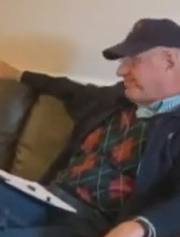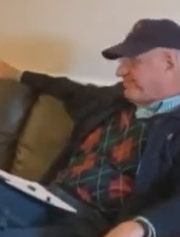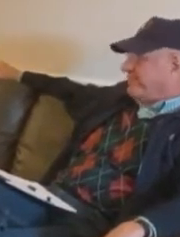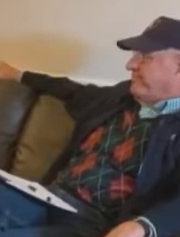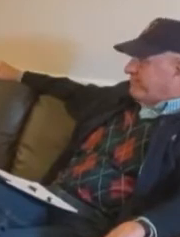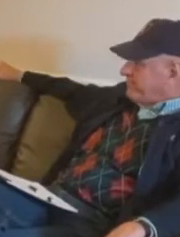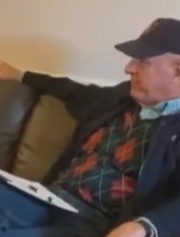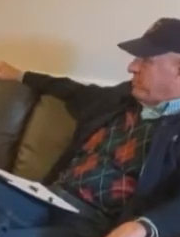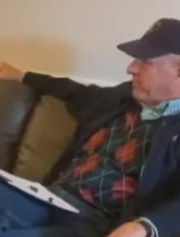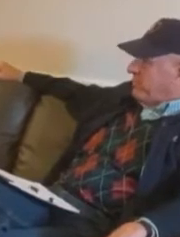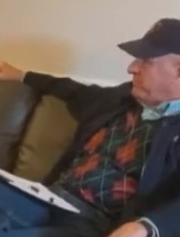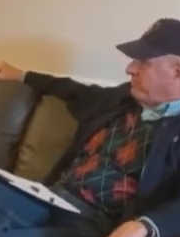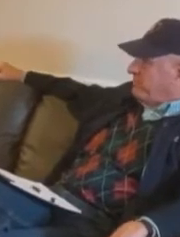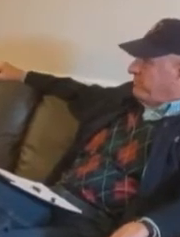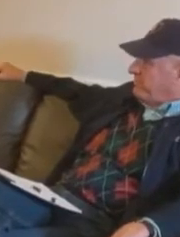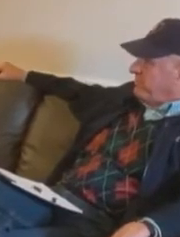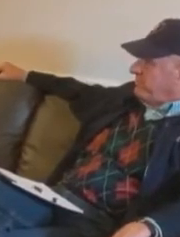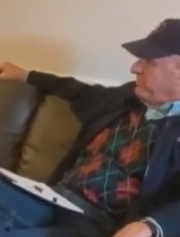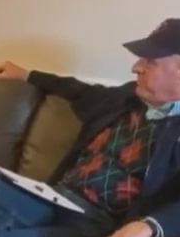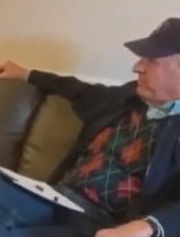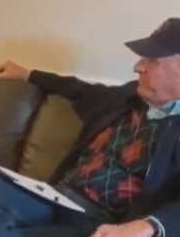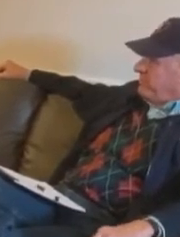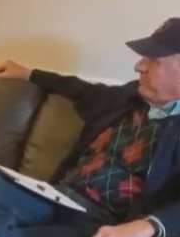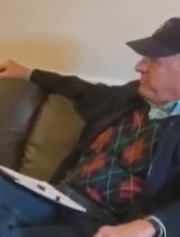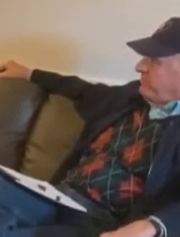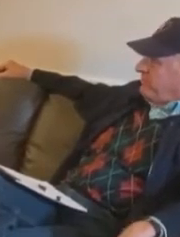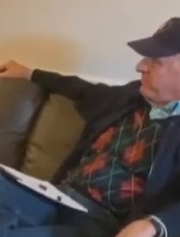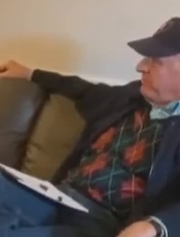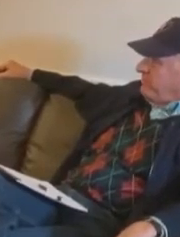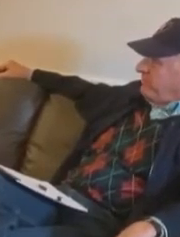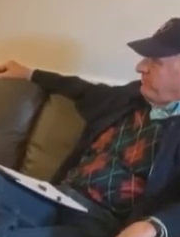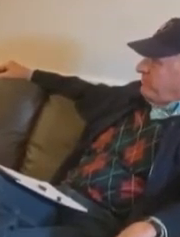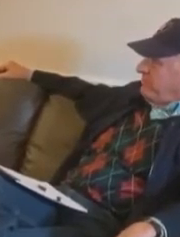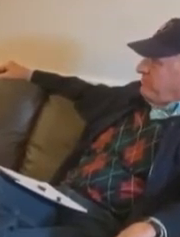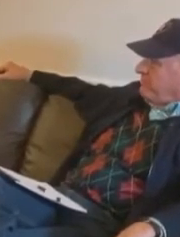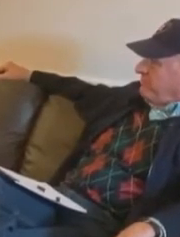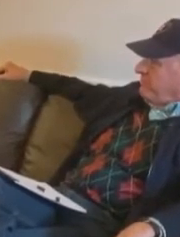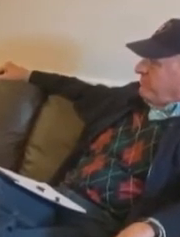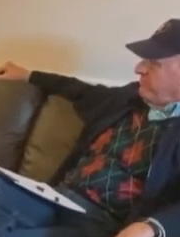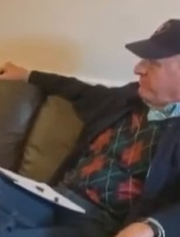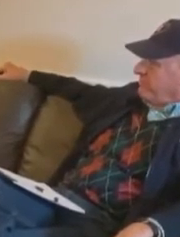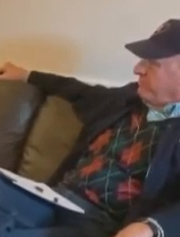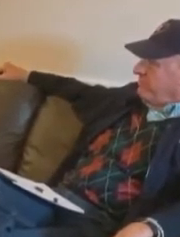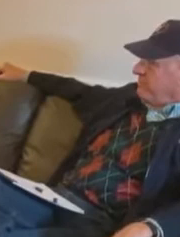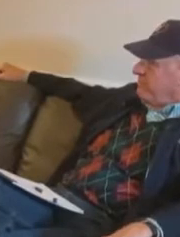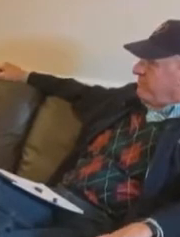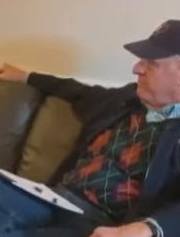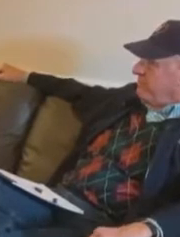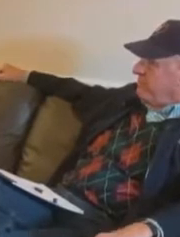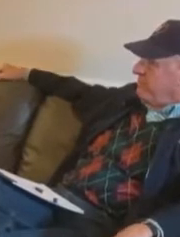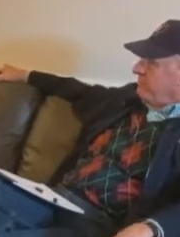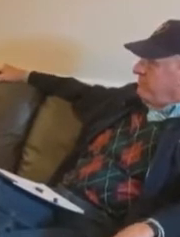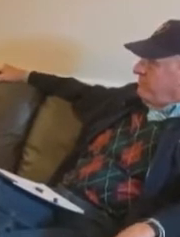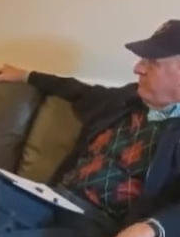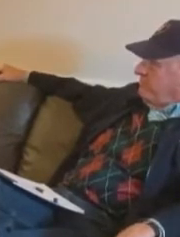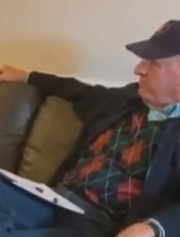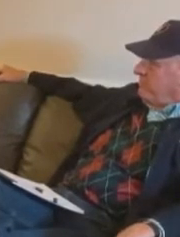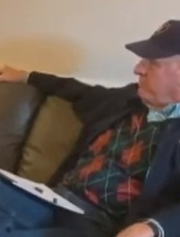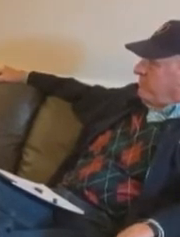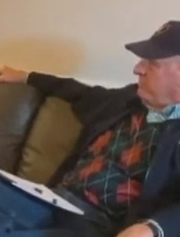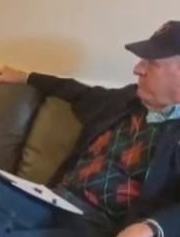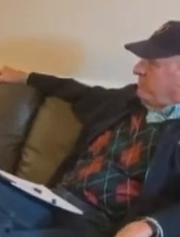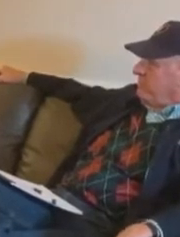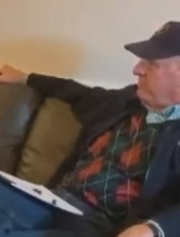you. Thank you for your service. My pleasure. What can you talk to us about? What are some of the things that you